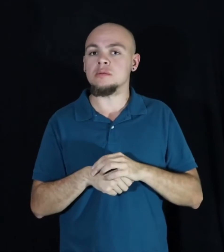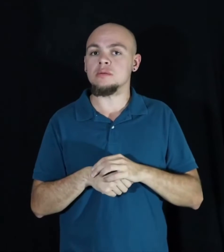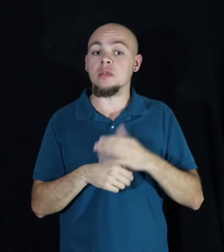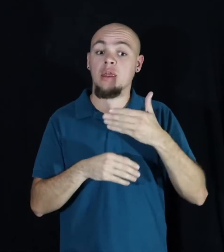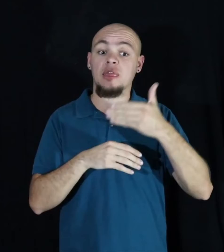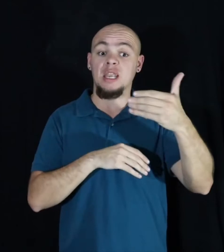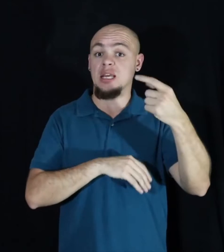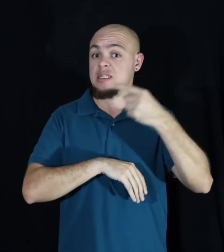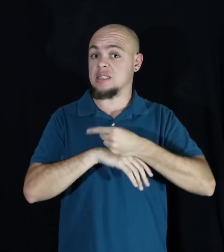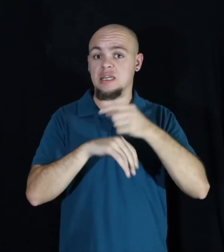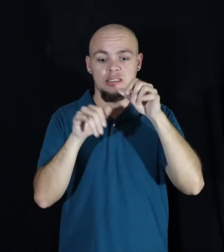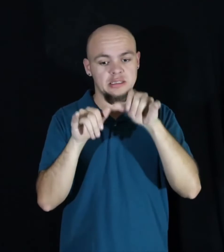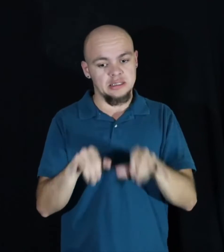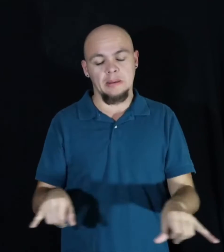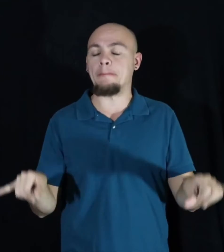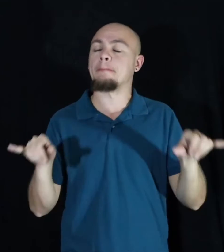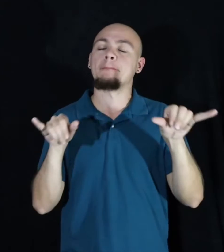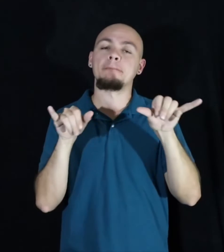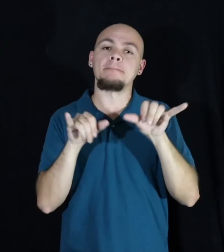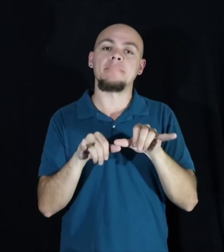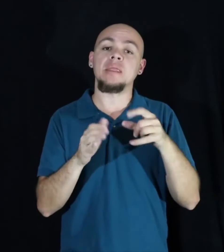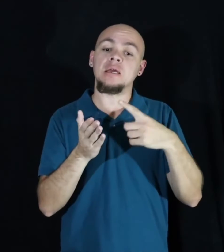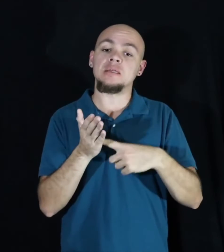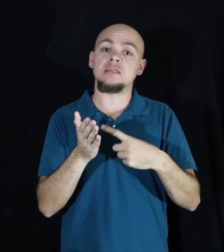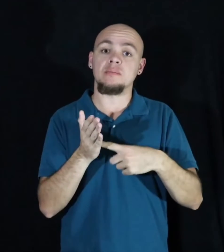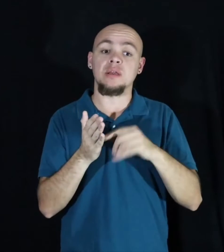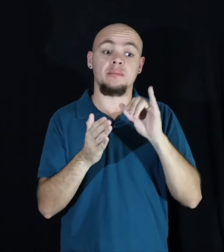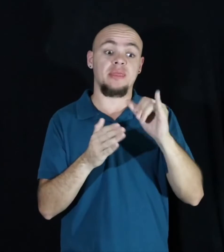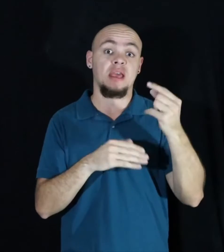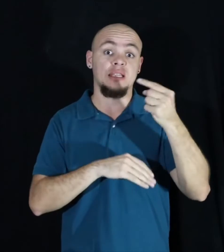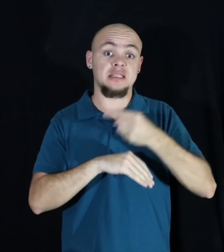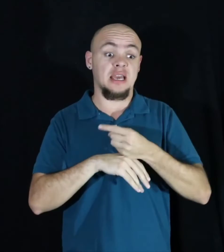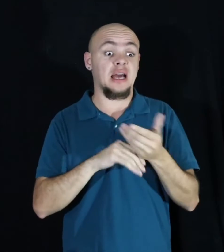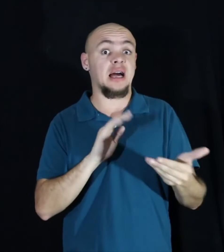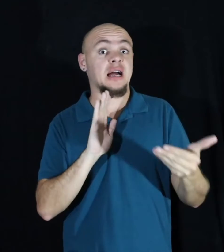the next day, or sometimes later that same day.